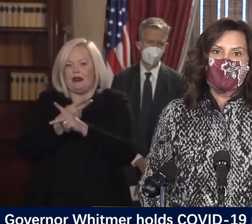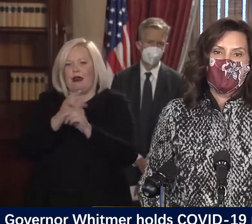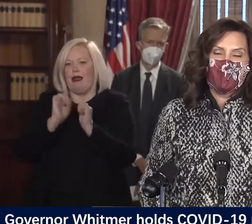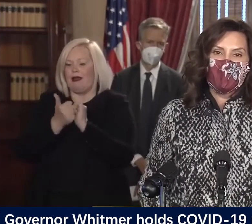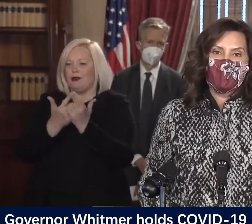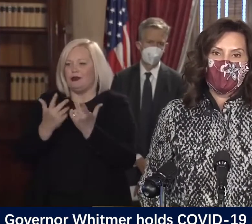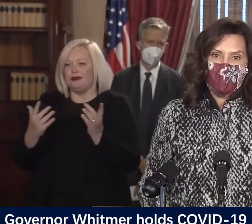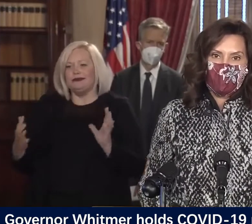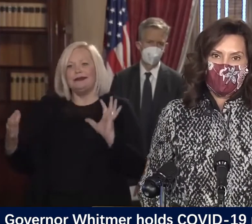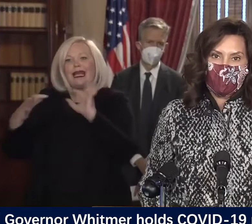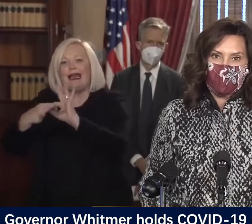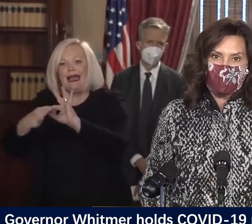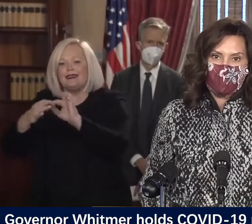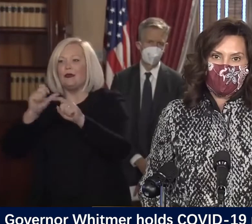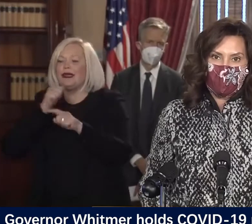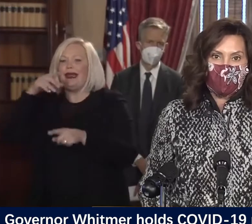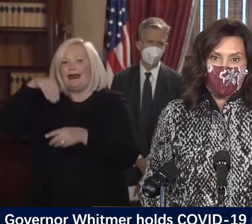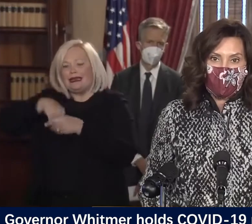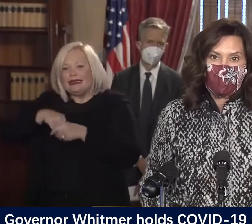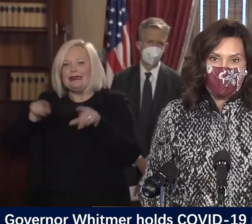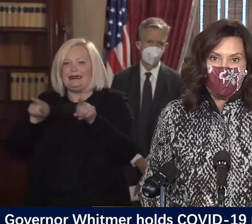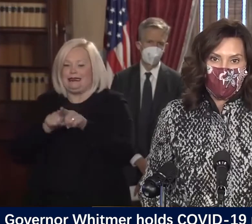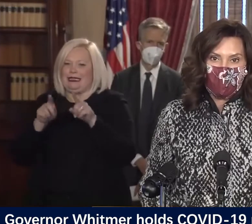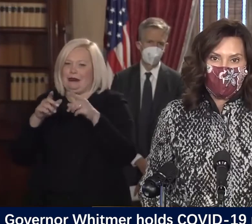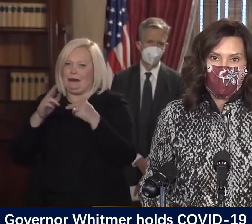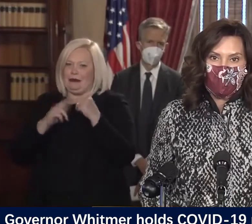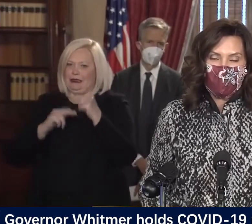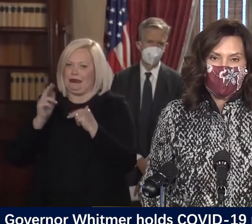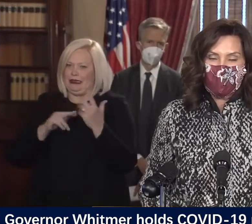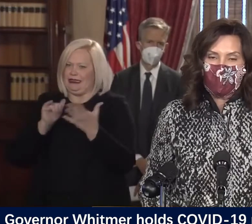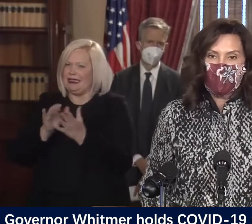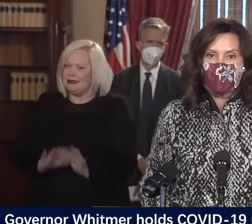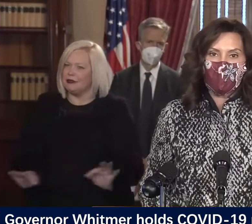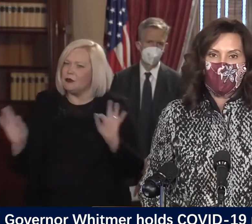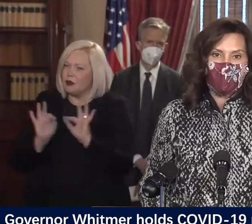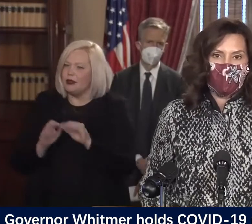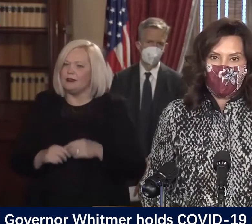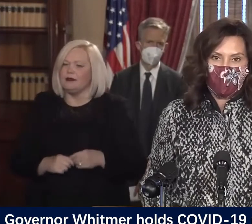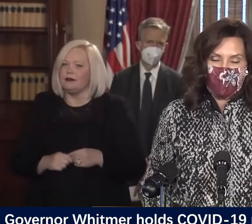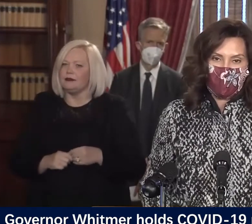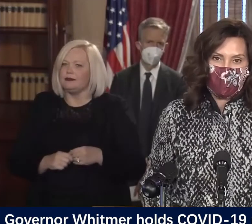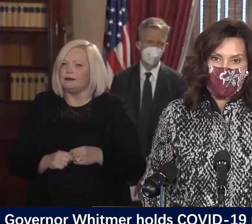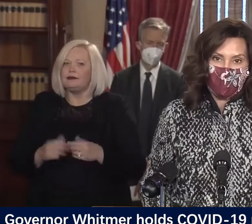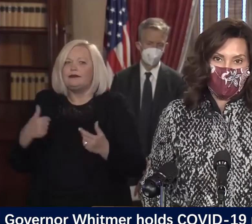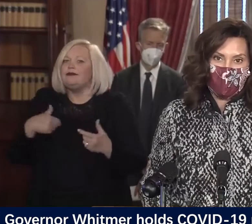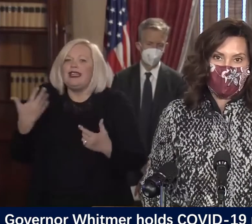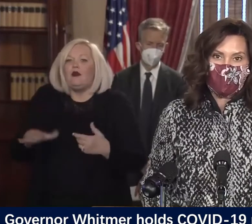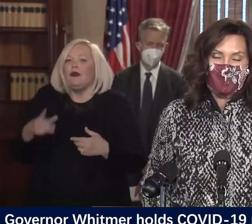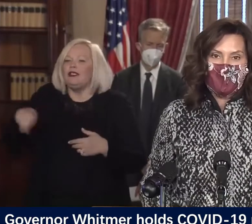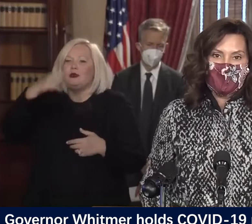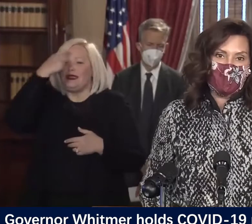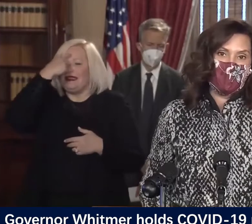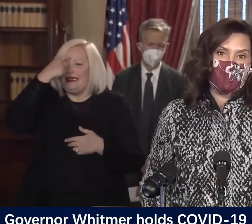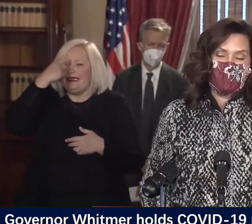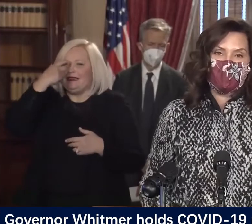spirit and emotionally connected. That's important. I don't want anyone to think that I